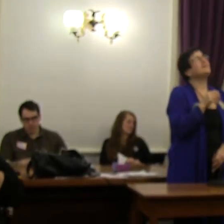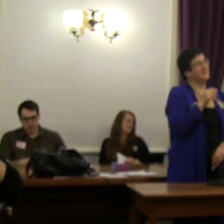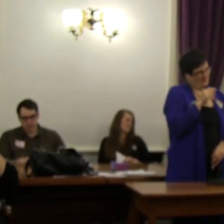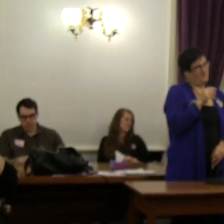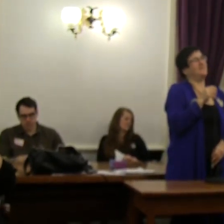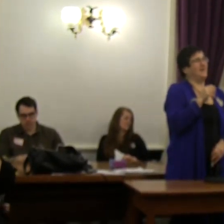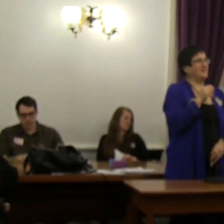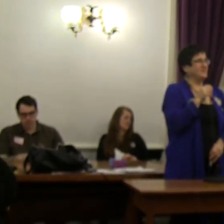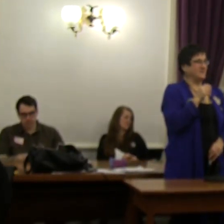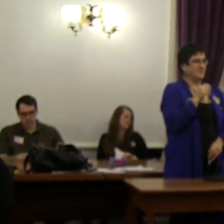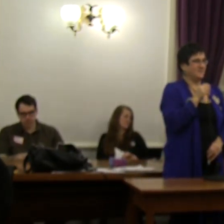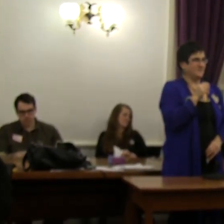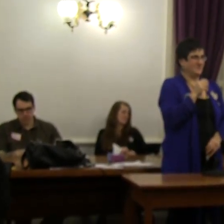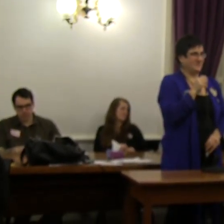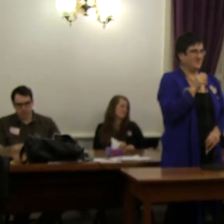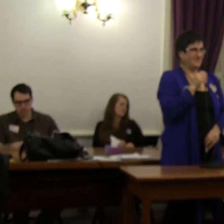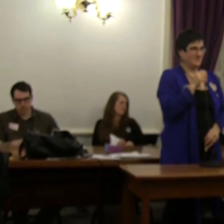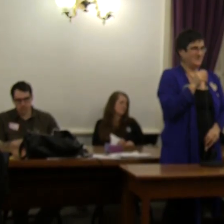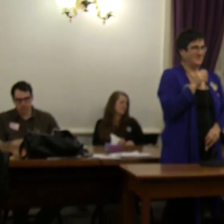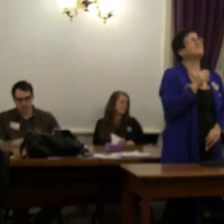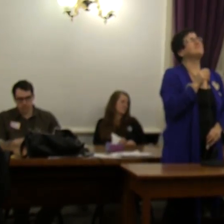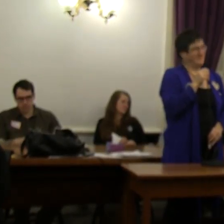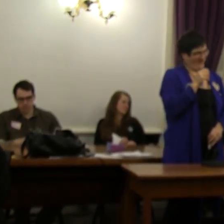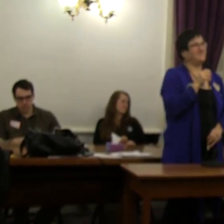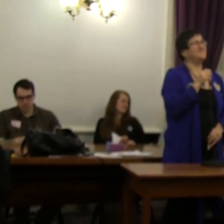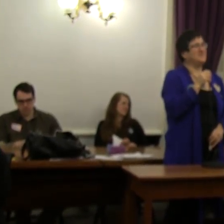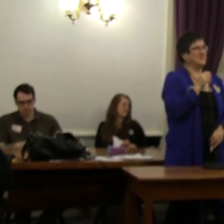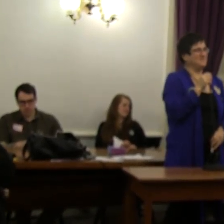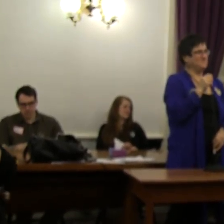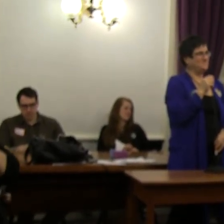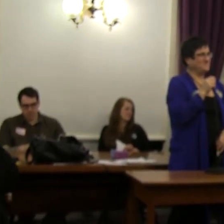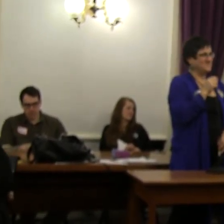from East Millbury. Welcome. David McCoy, I'm